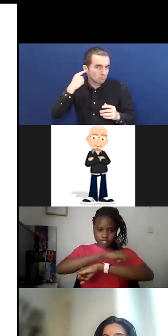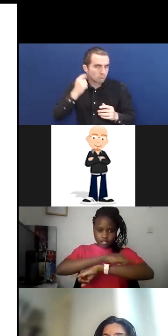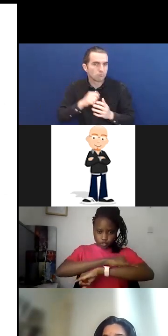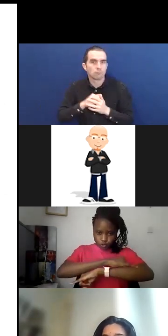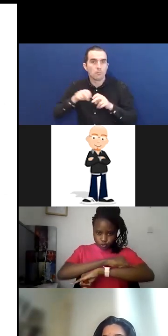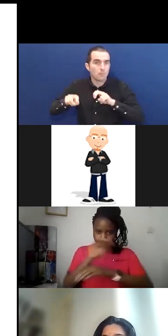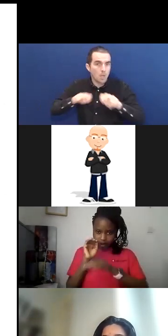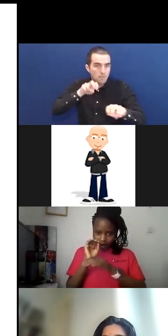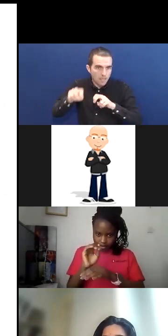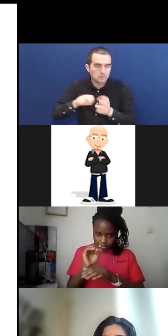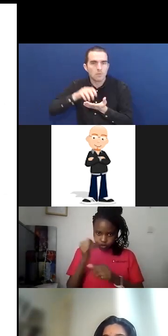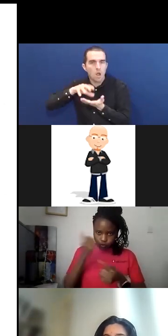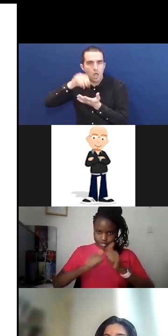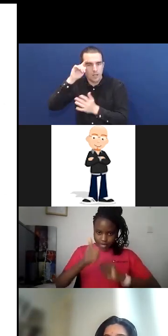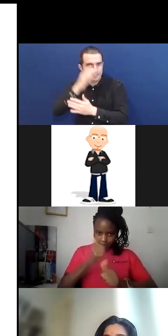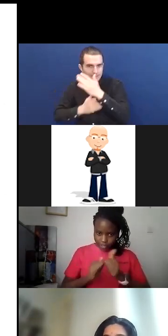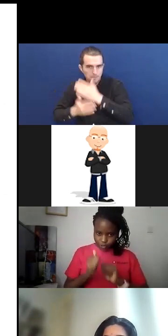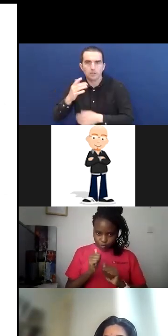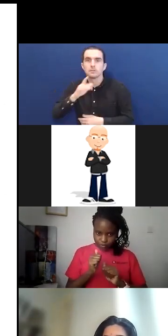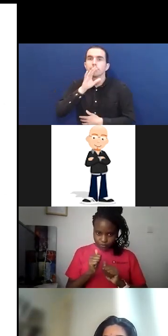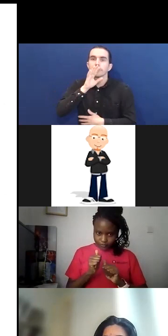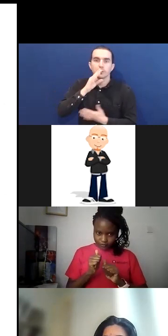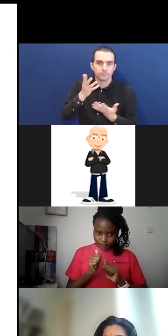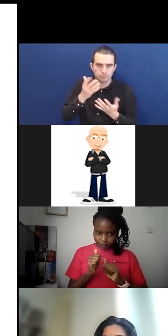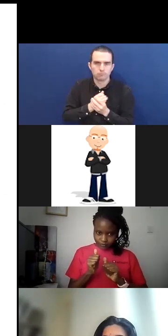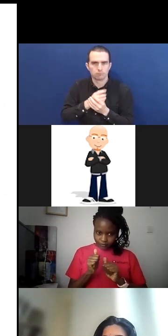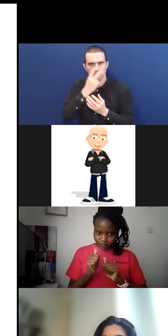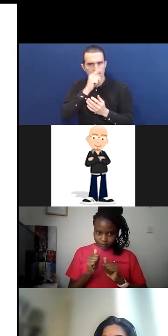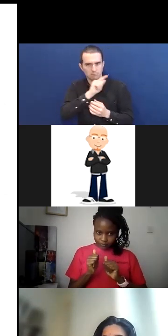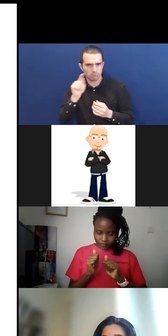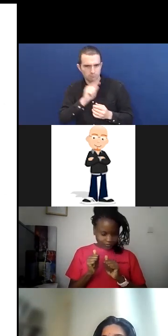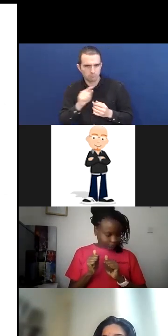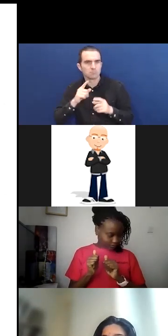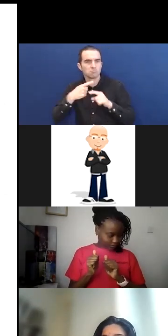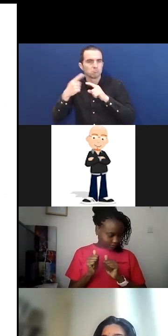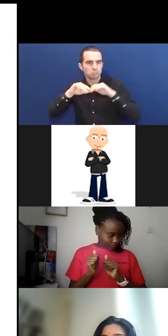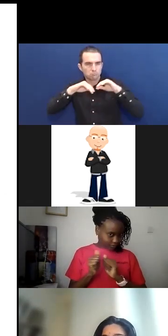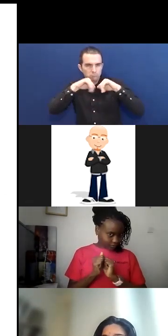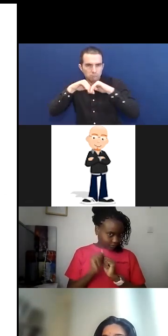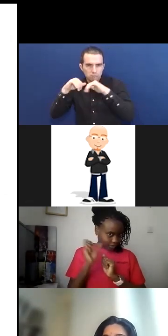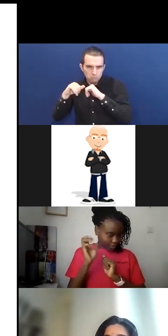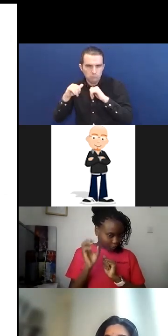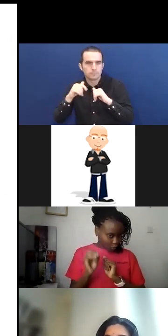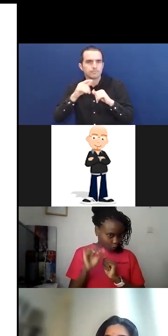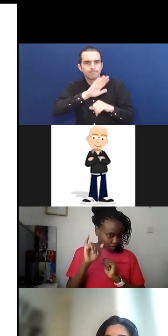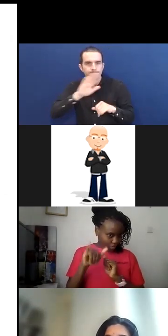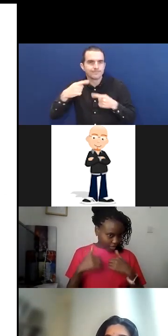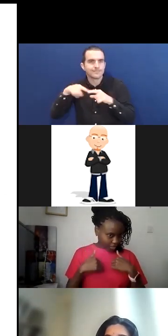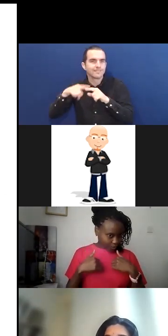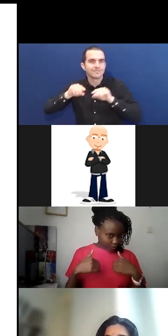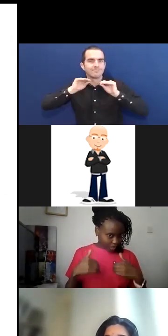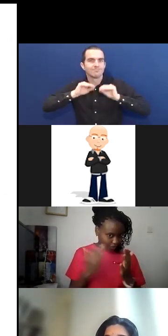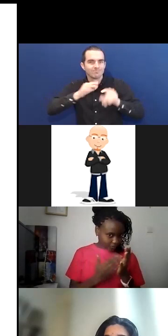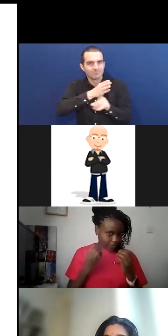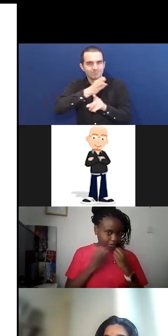actions as they set up different courses or as they modify different courses. So with that, we also have some information on